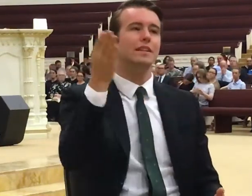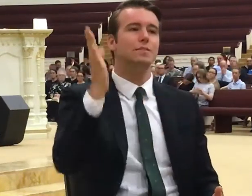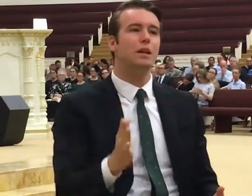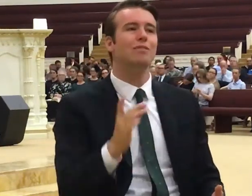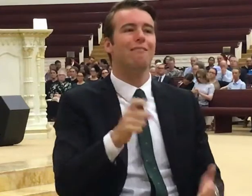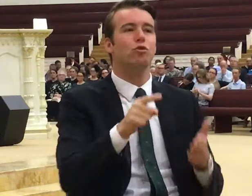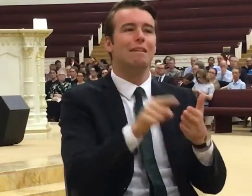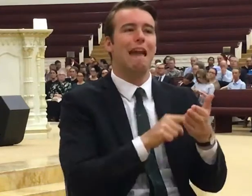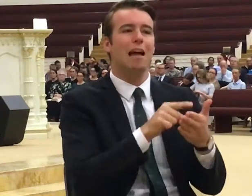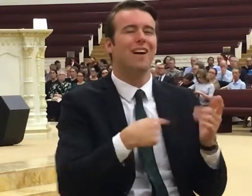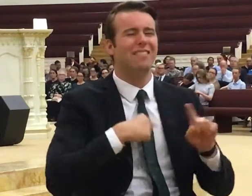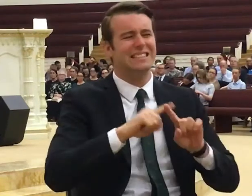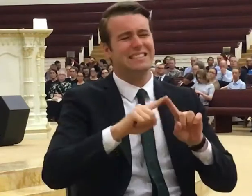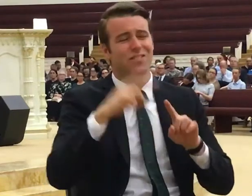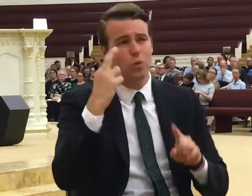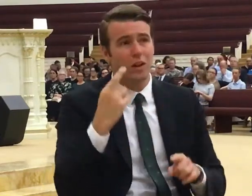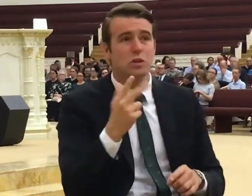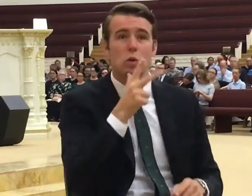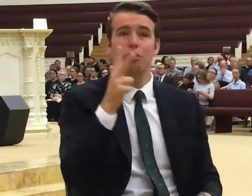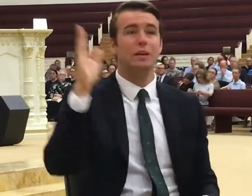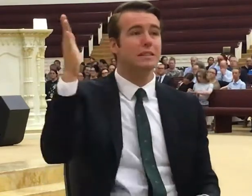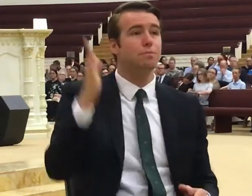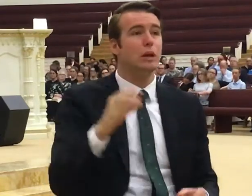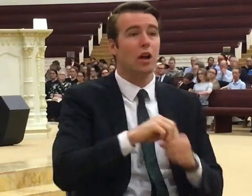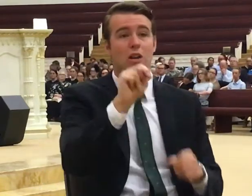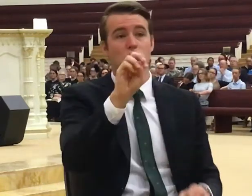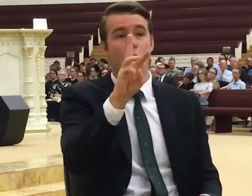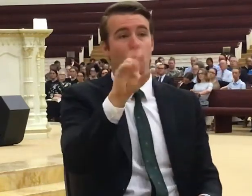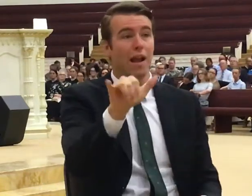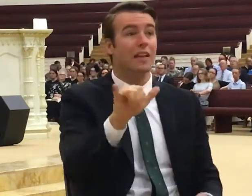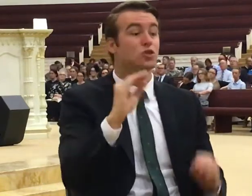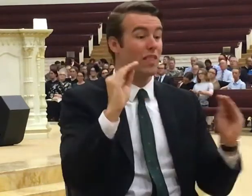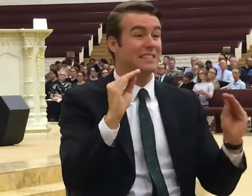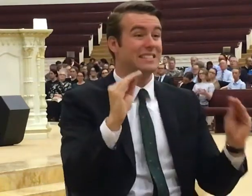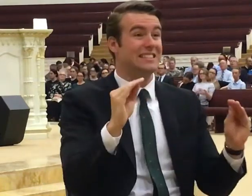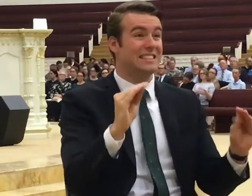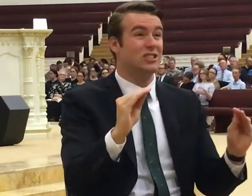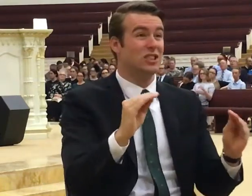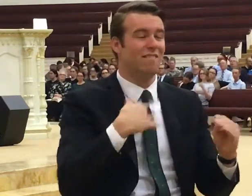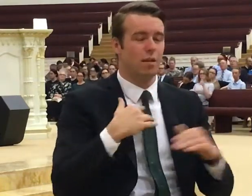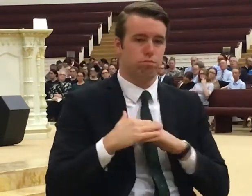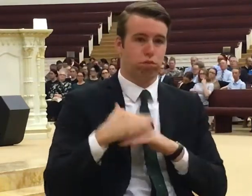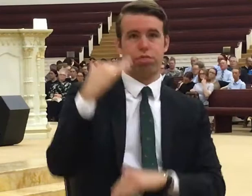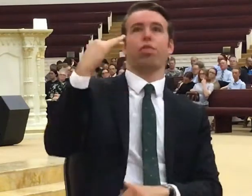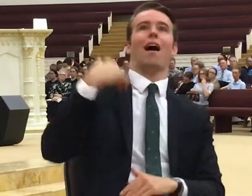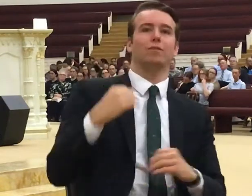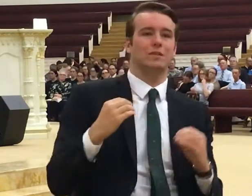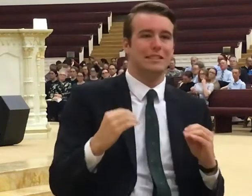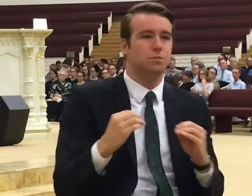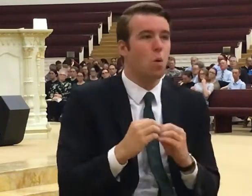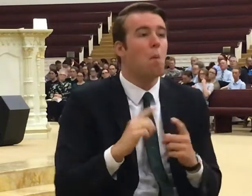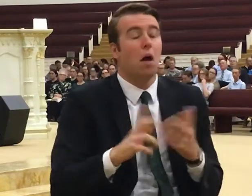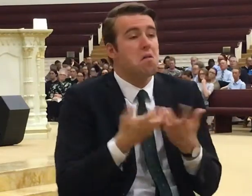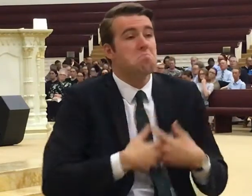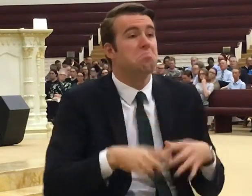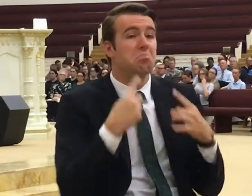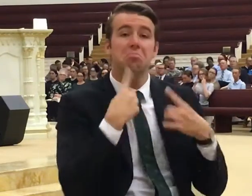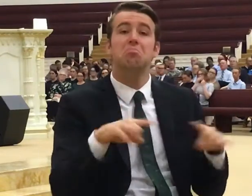to cancel for different reasons, and so the teaching load kind of piled up, but it worked out for